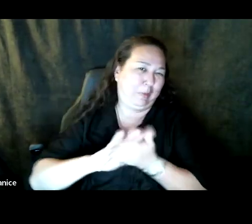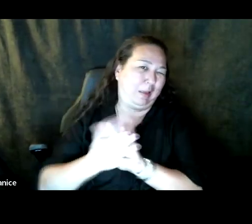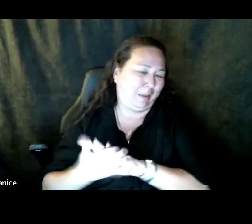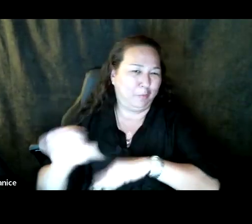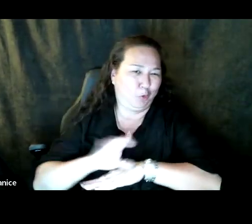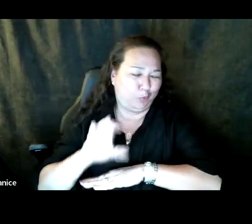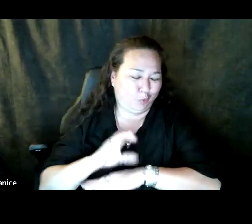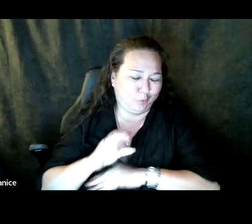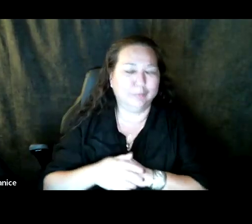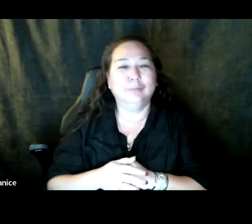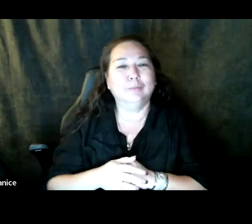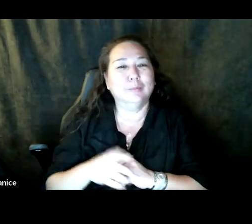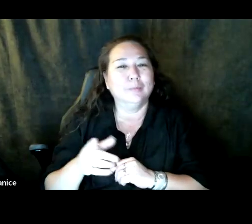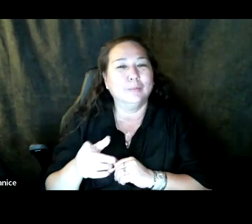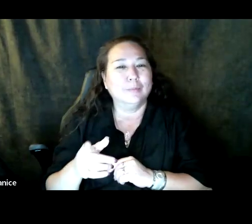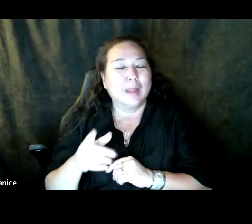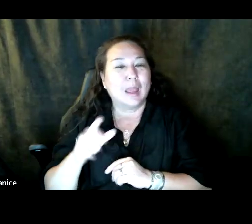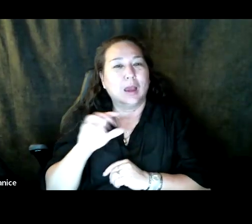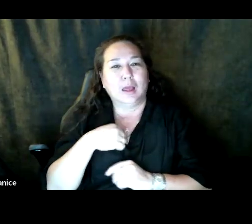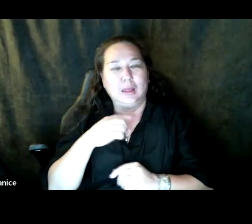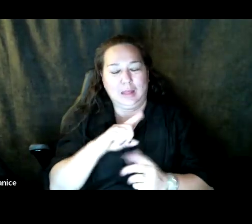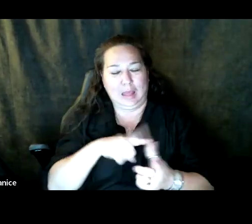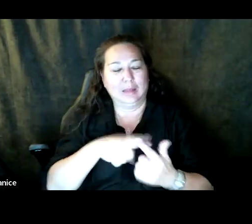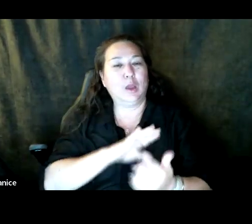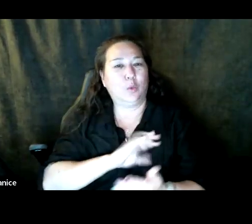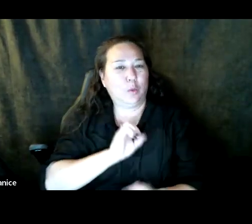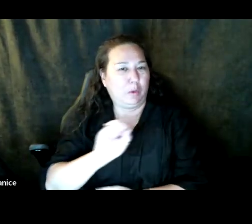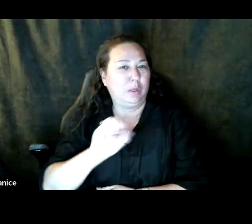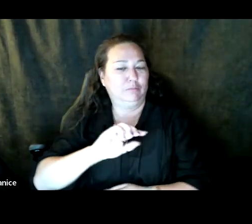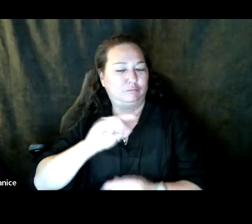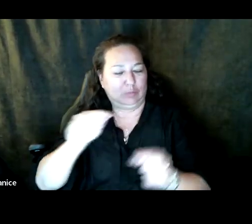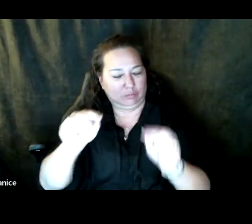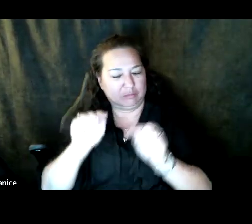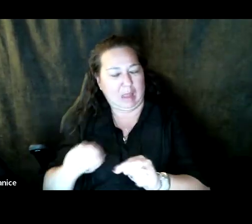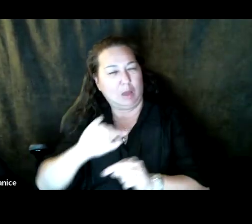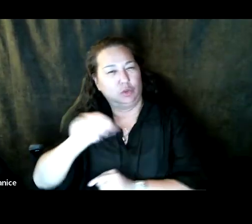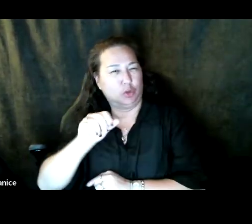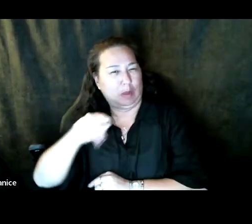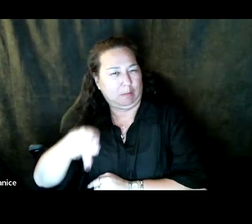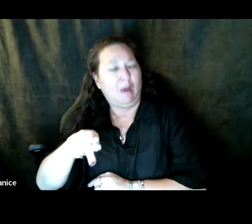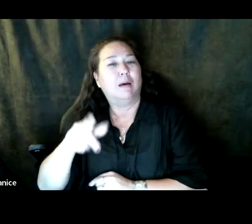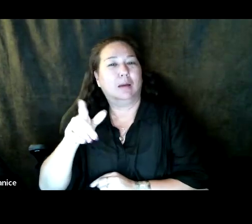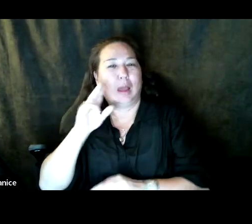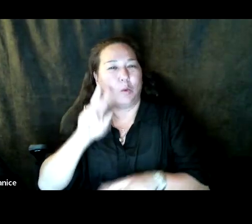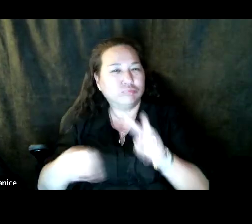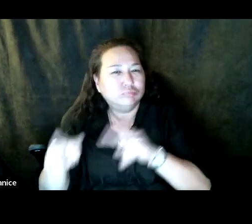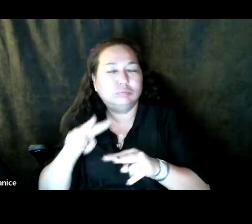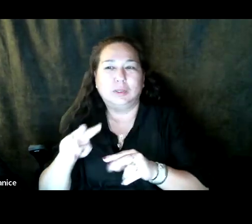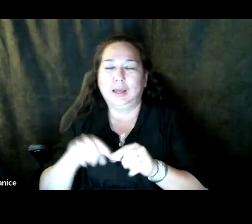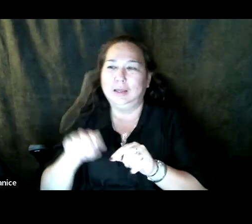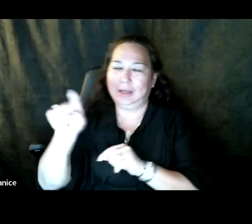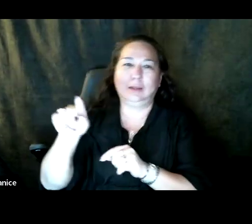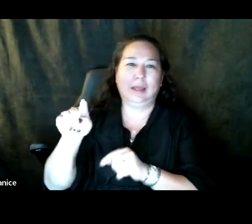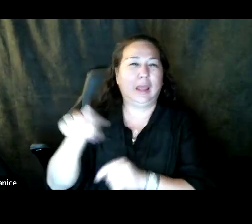Jamaica Plain, the Sumner Elementary School Upper Campus in Roslindale, and the Josiah Quincy Upper School in